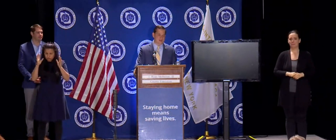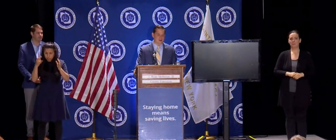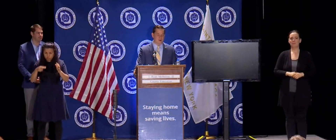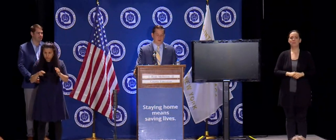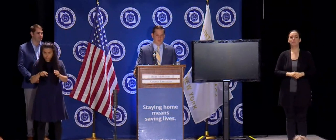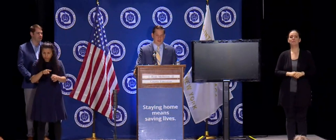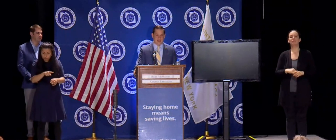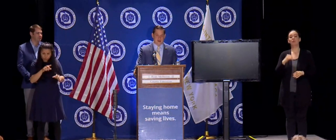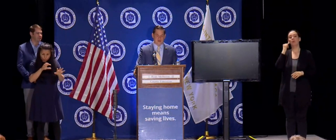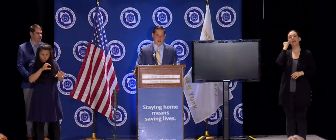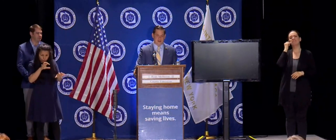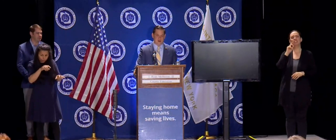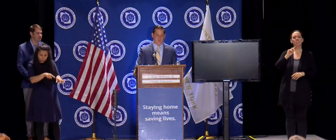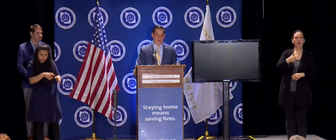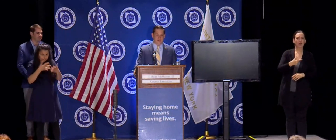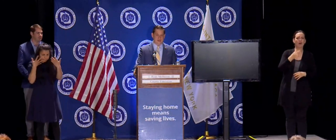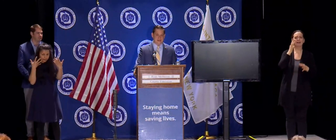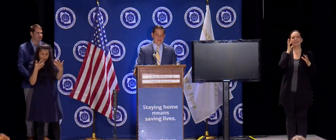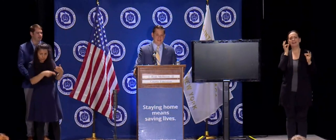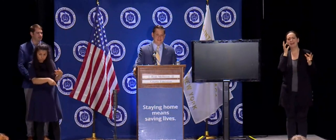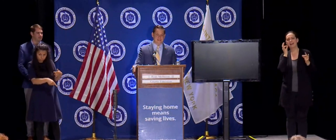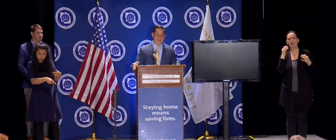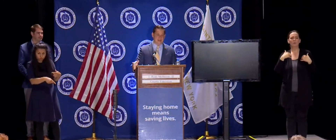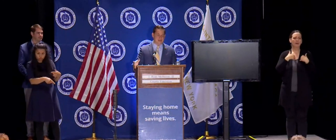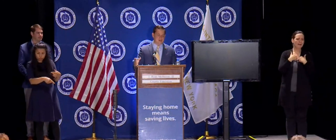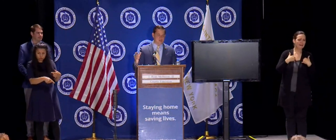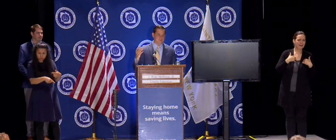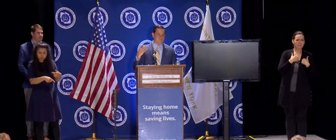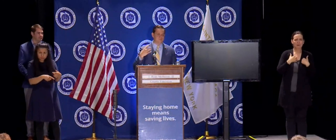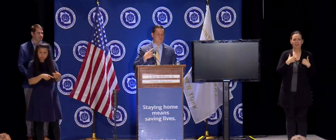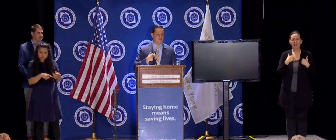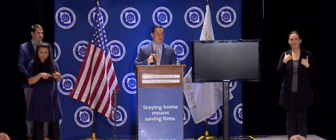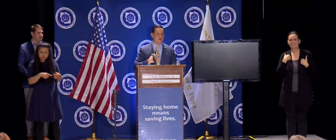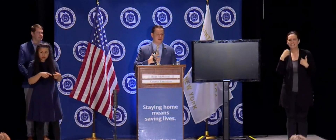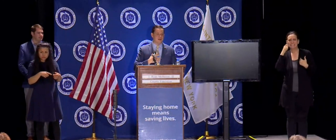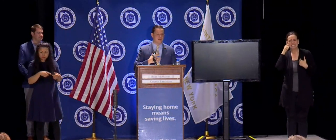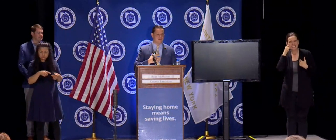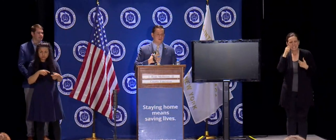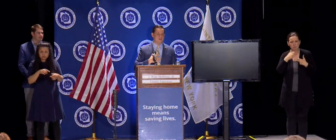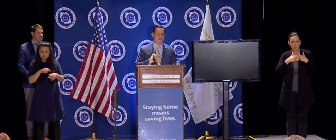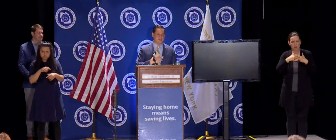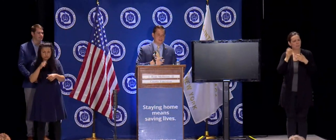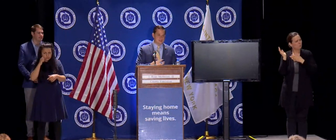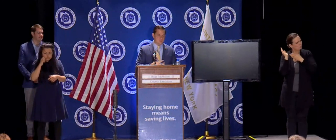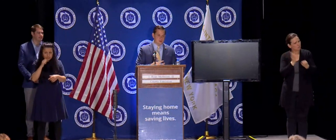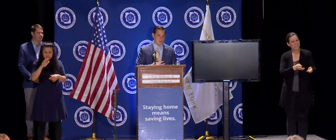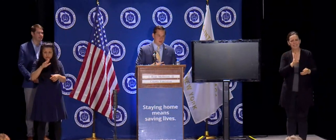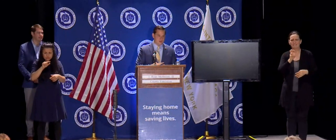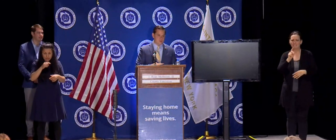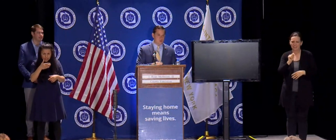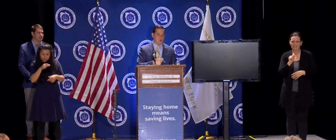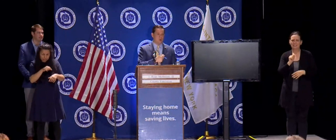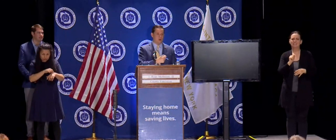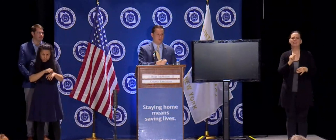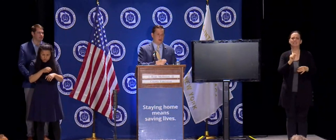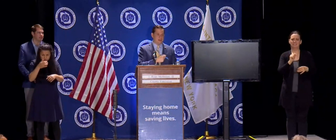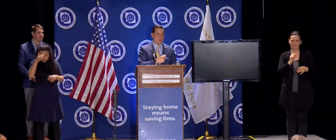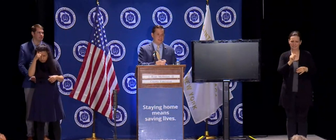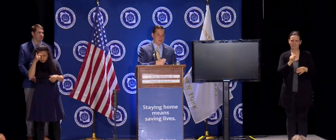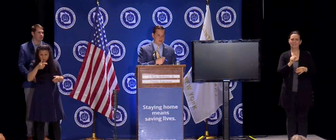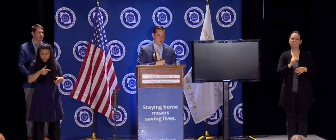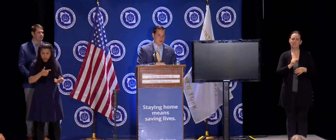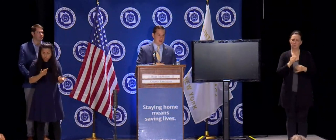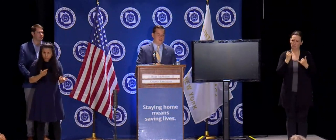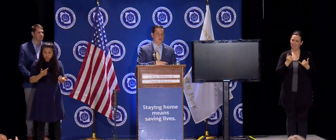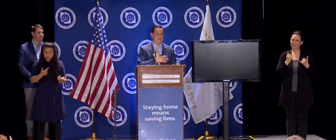has, or your cat or any animal has a skin condition, the ticks are becoming an issue, worried about